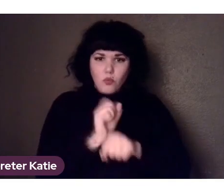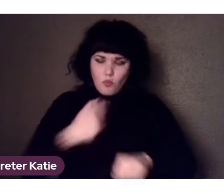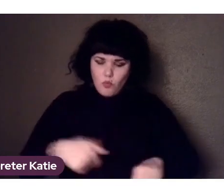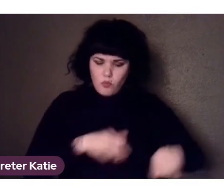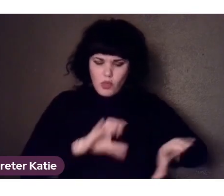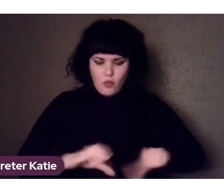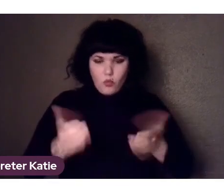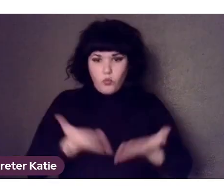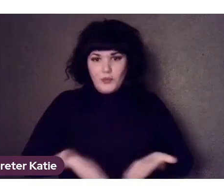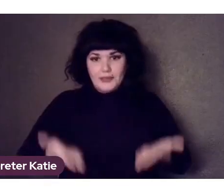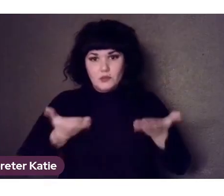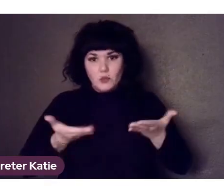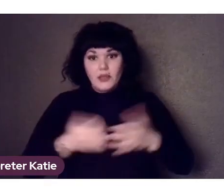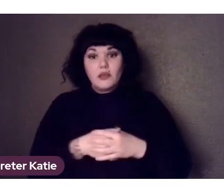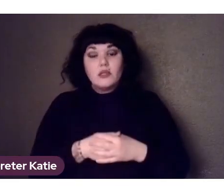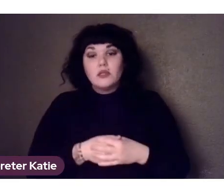So